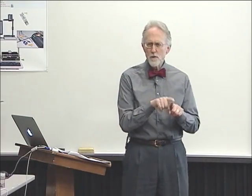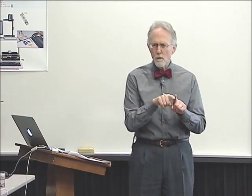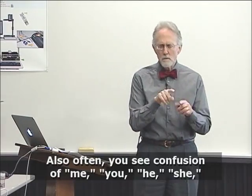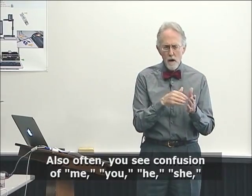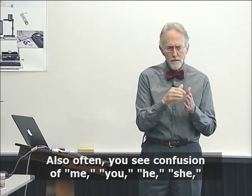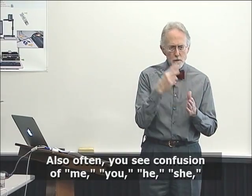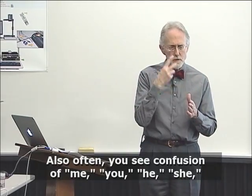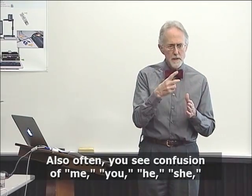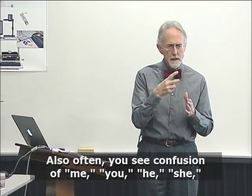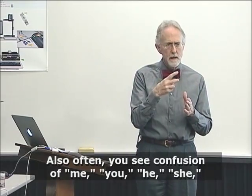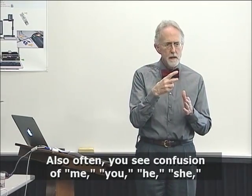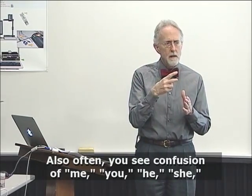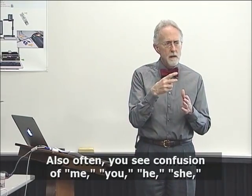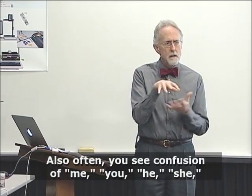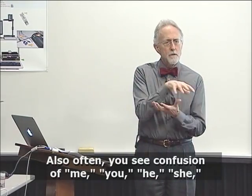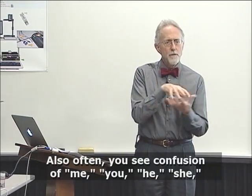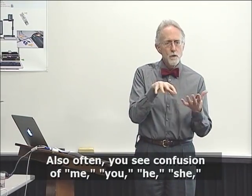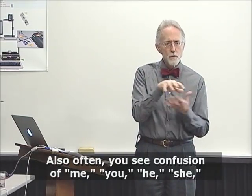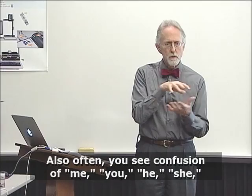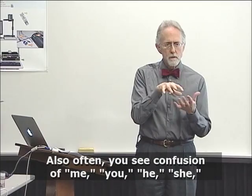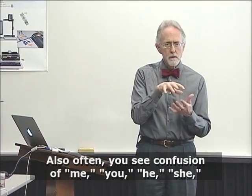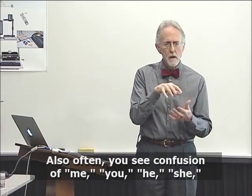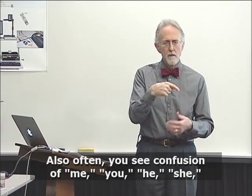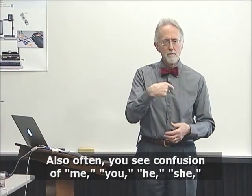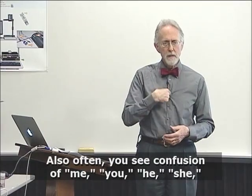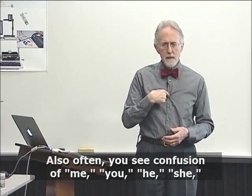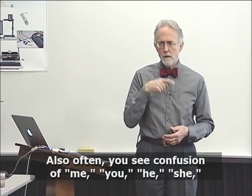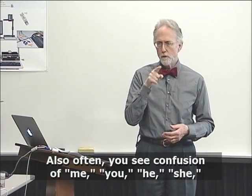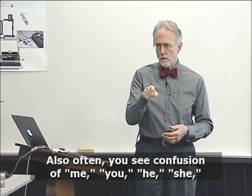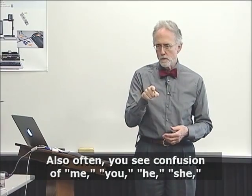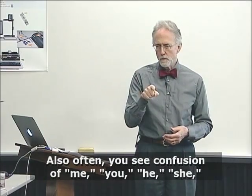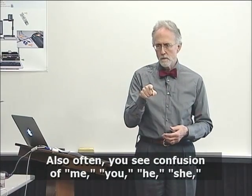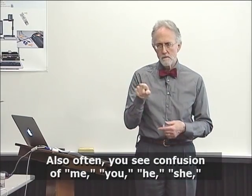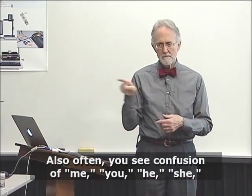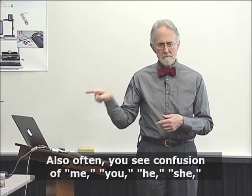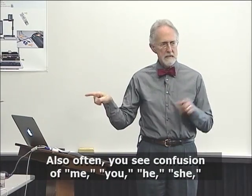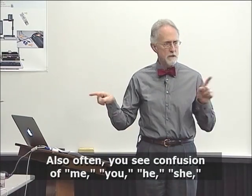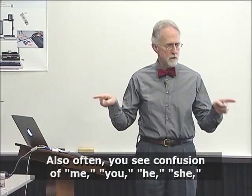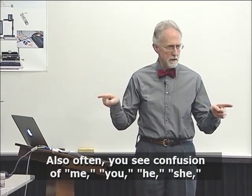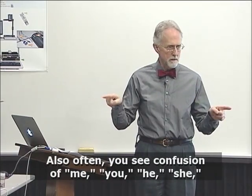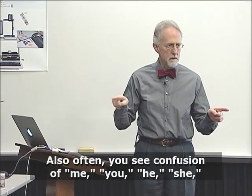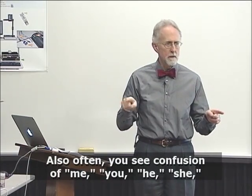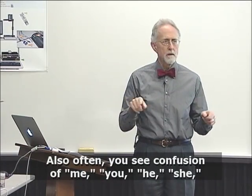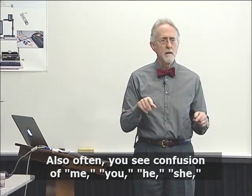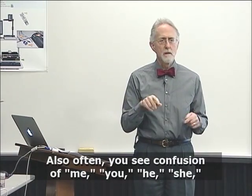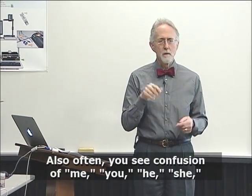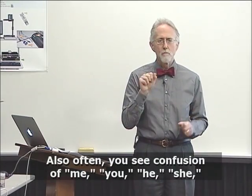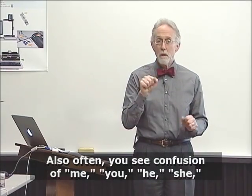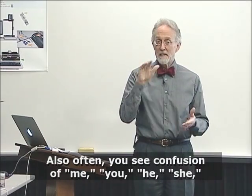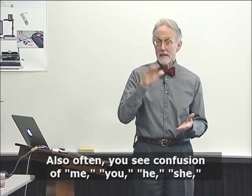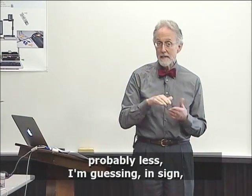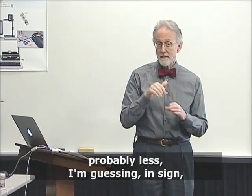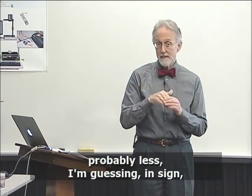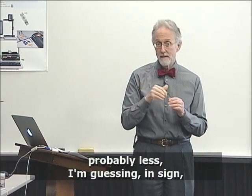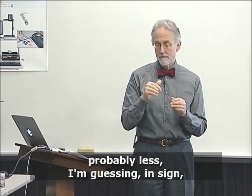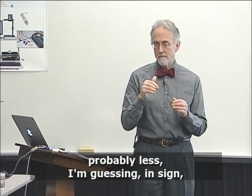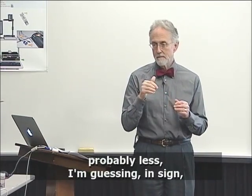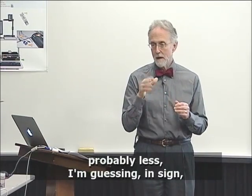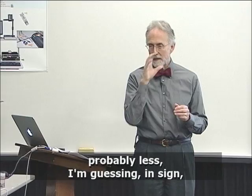Also, often you see confusion of me, you, he, she. Probably less in, I'm guessing,